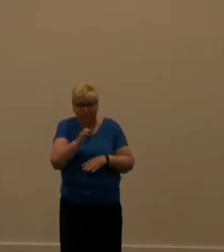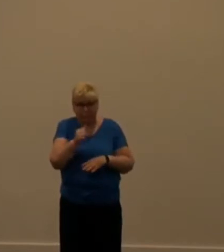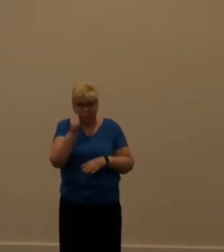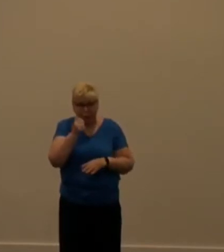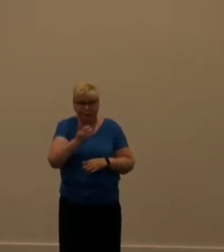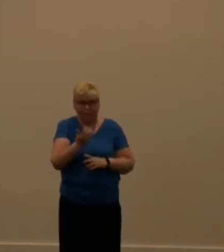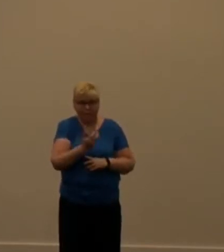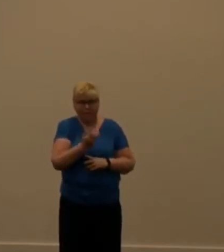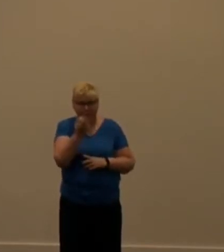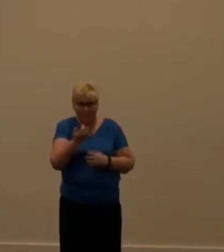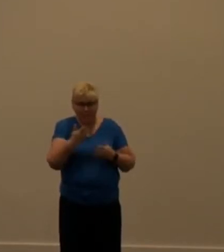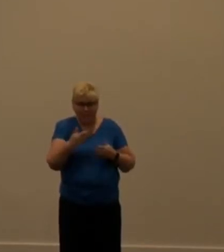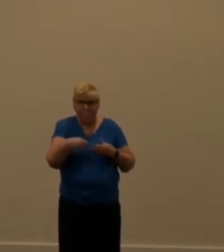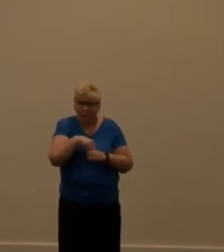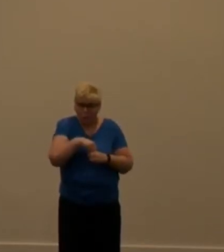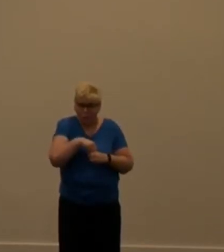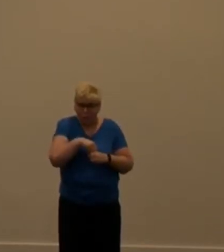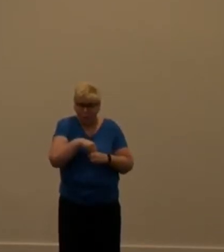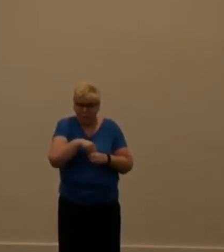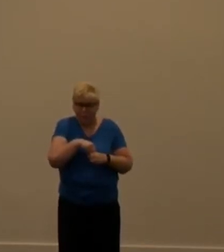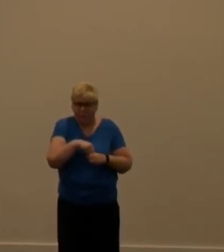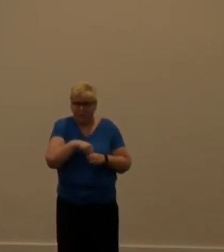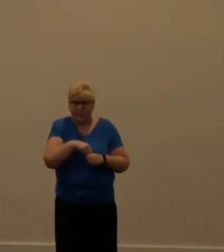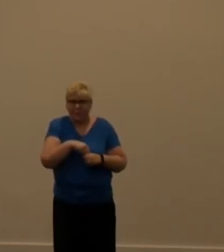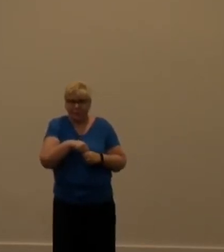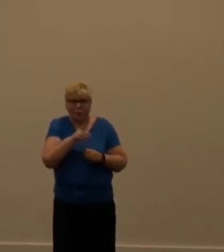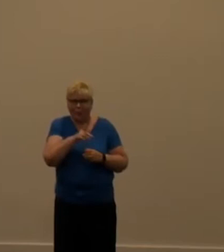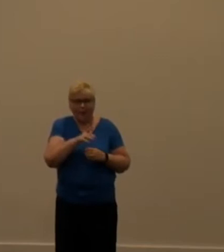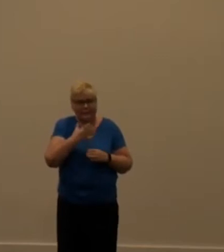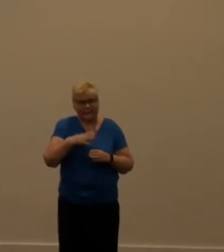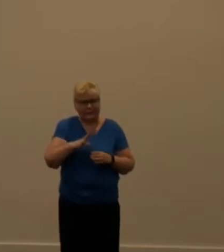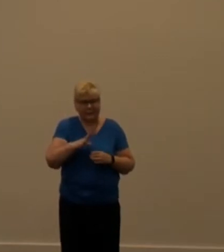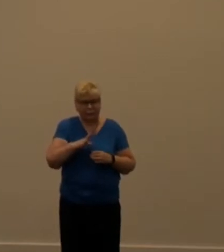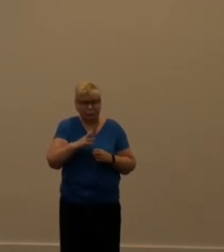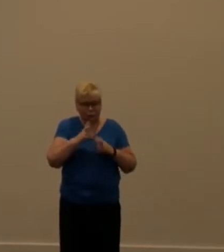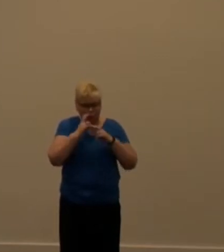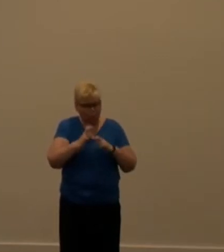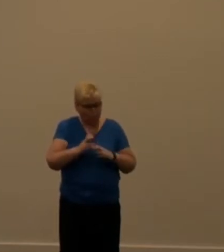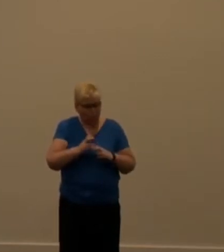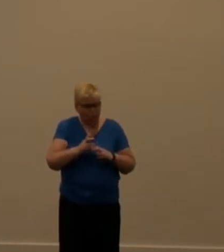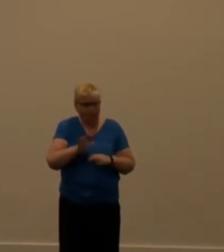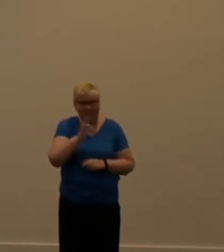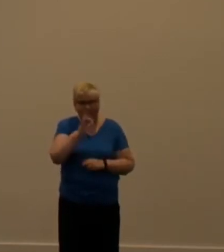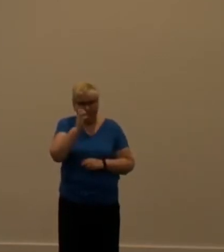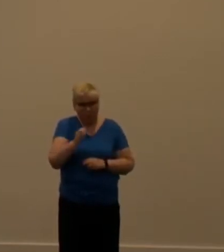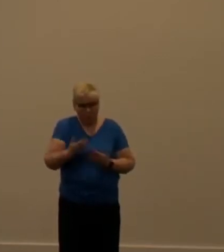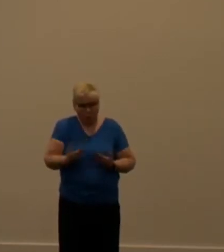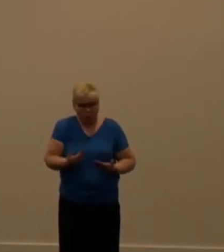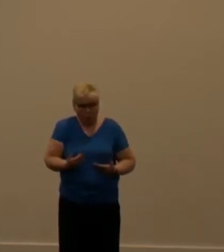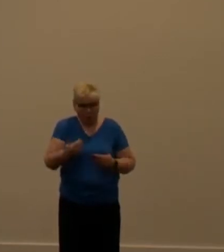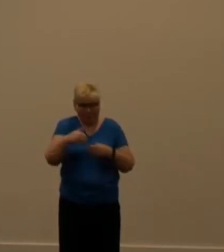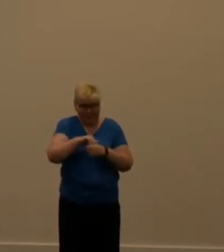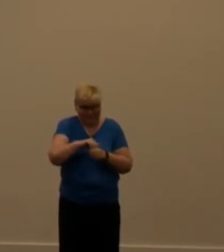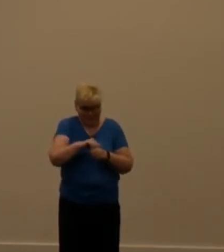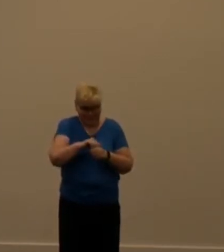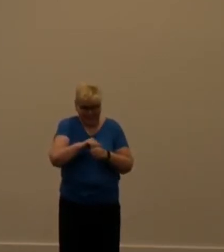15% have been part of it, so they didn't have good research, good ideas about it. 10% were currently in it, so they were really